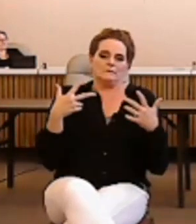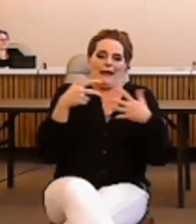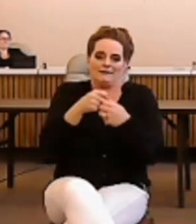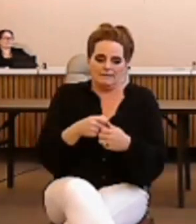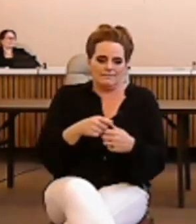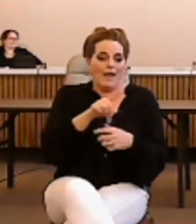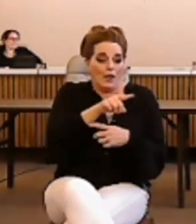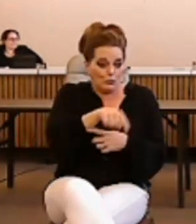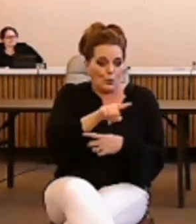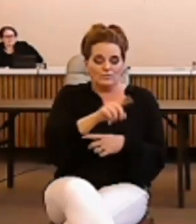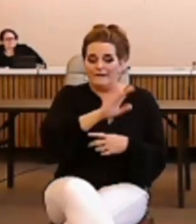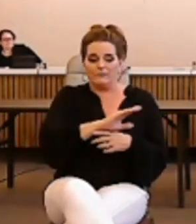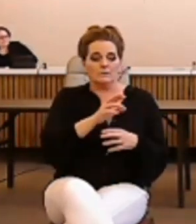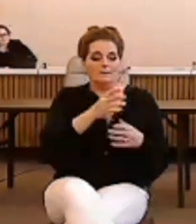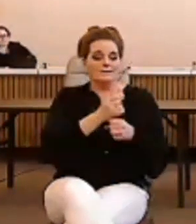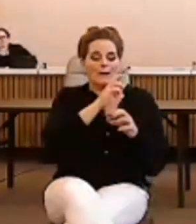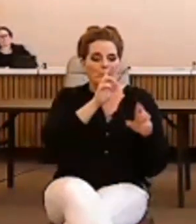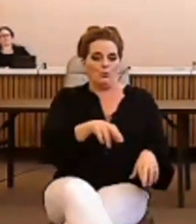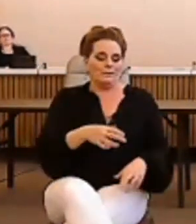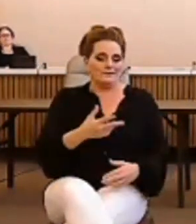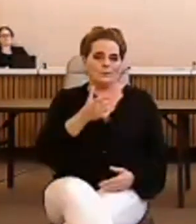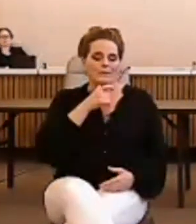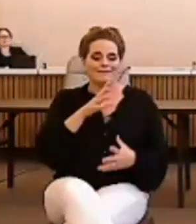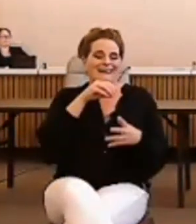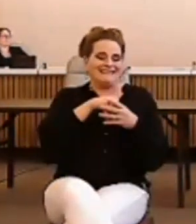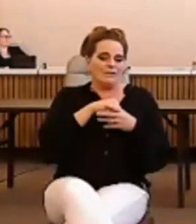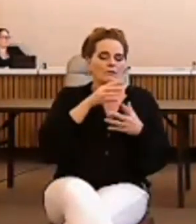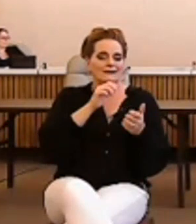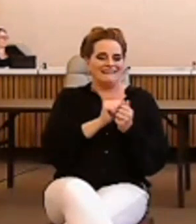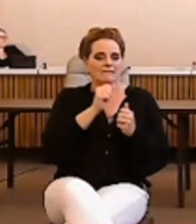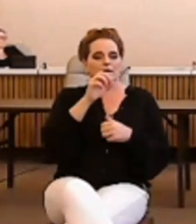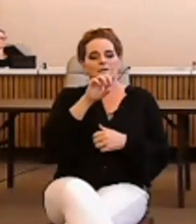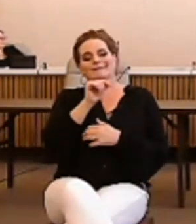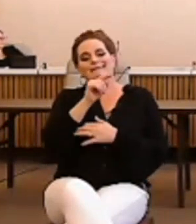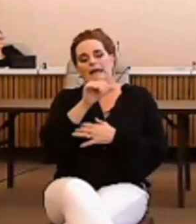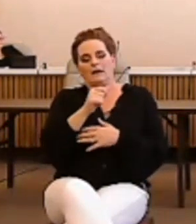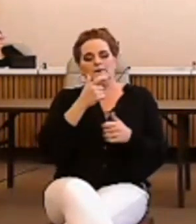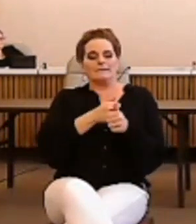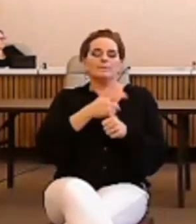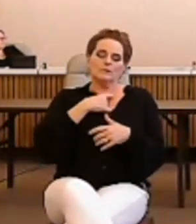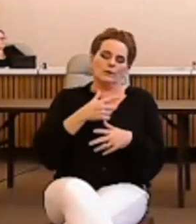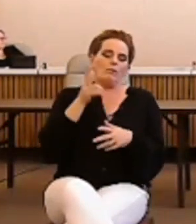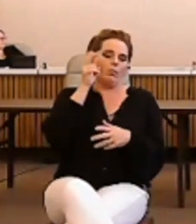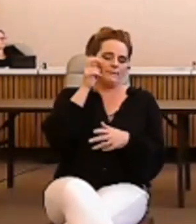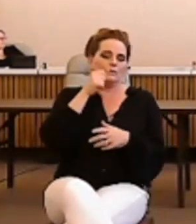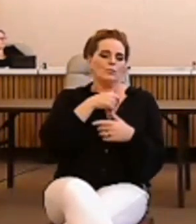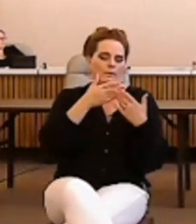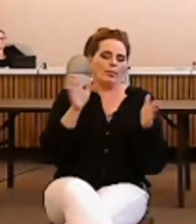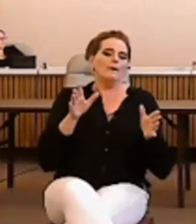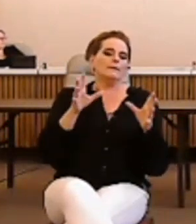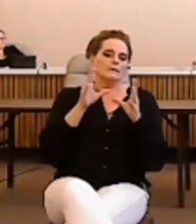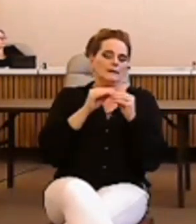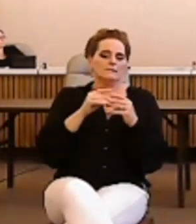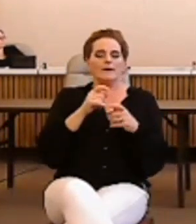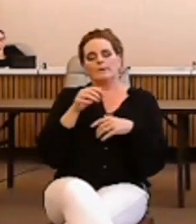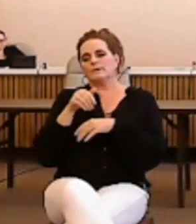reported. So they don't have that in the data. But he is going to listen to the public hearing, or I'm probably going to